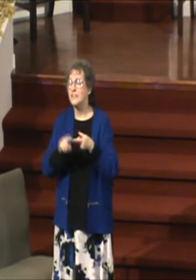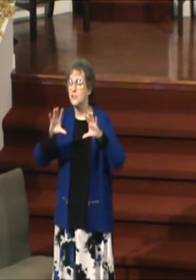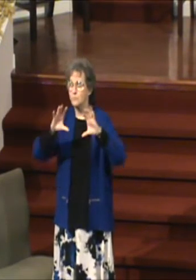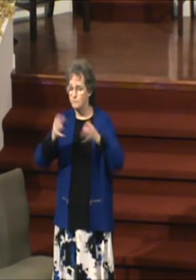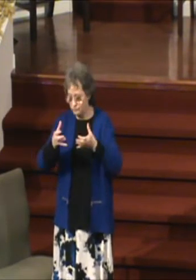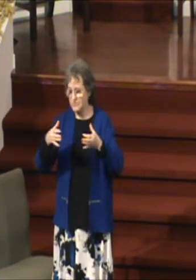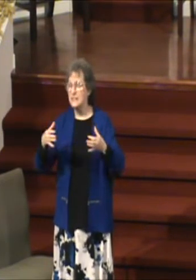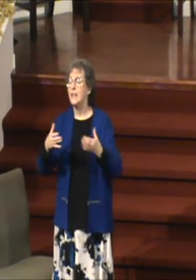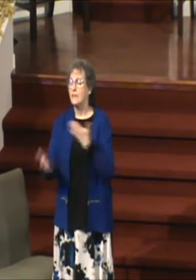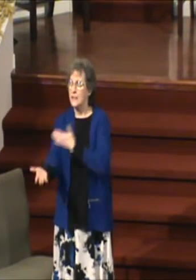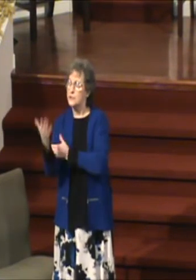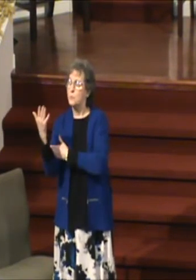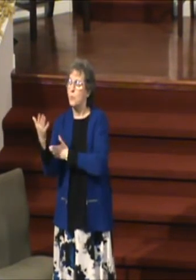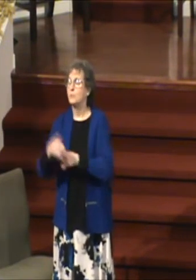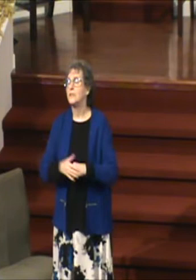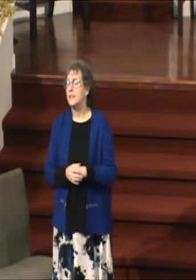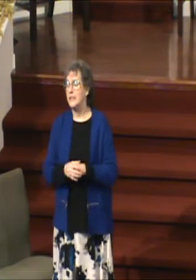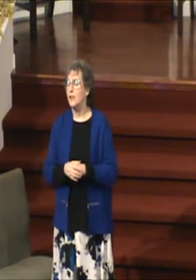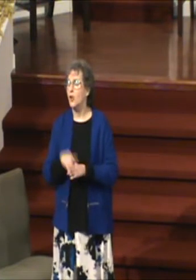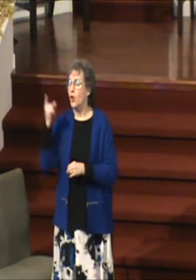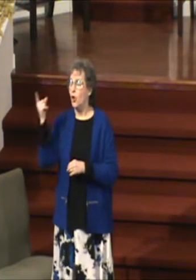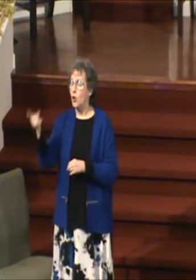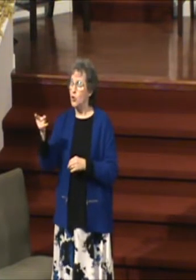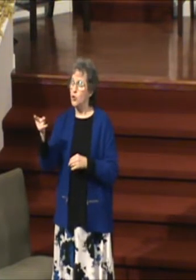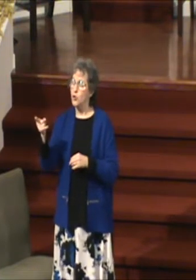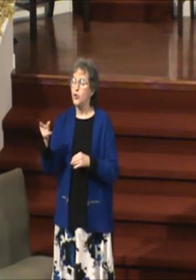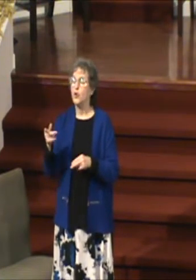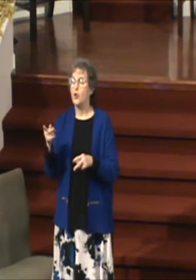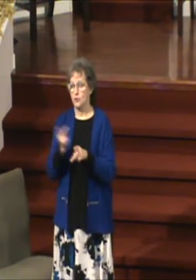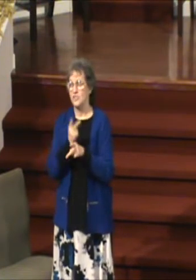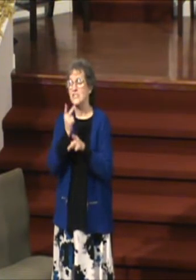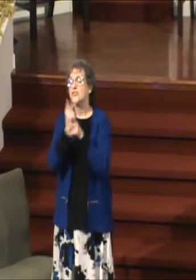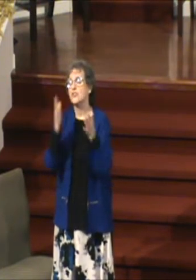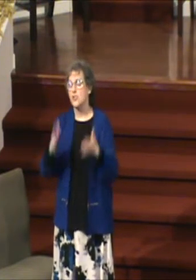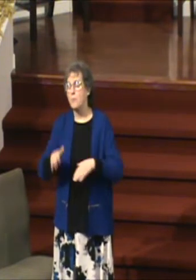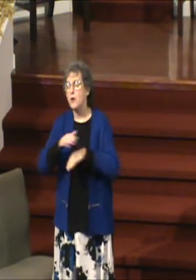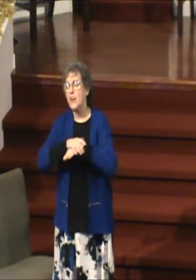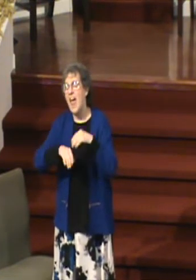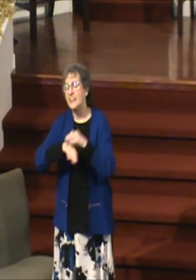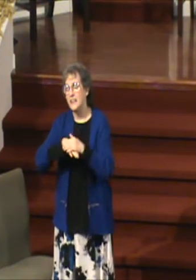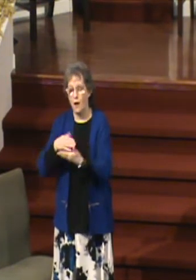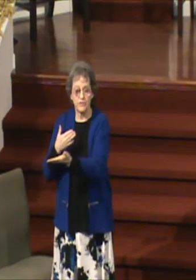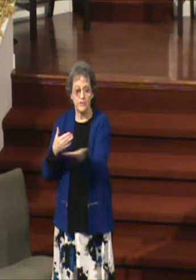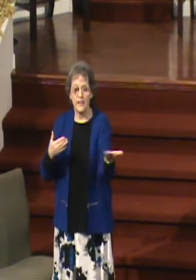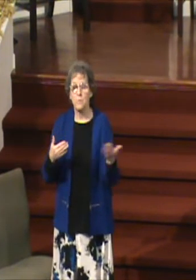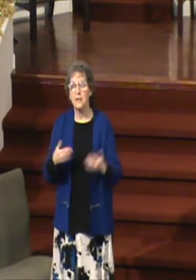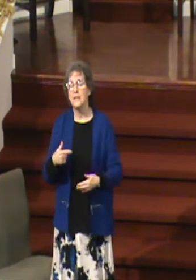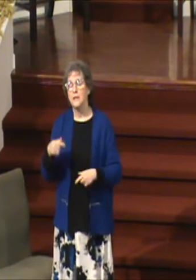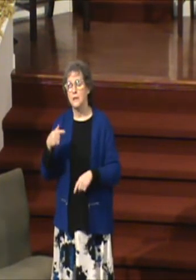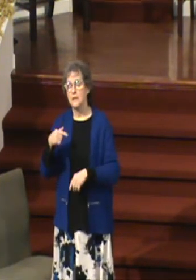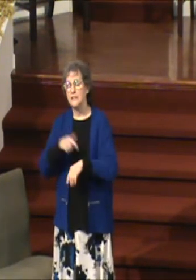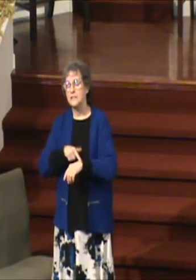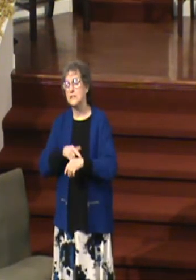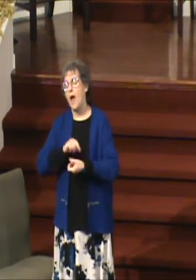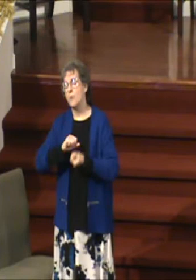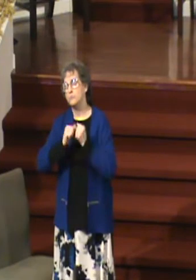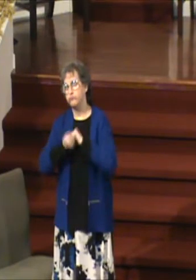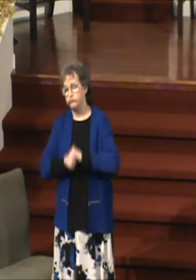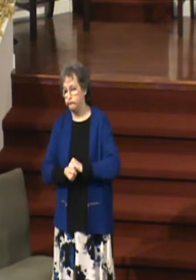today, that you'll be their shepherd, and that you'll comfort them in this time of sorrow. But we don't have to sorrow as